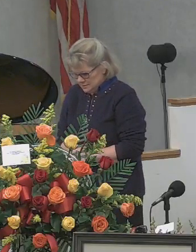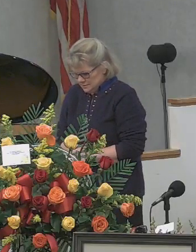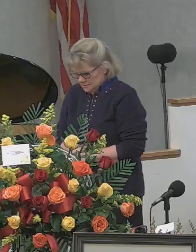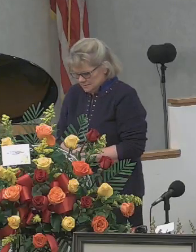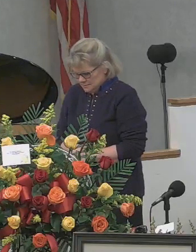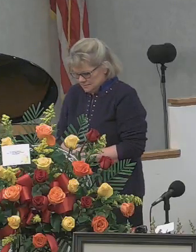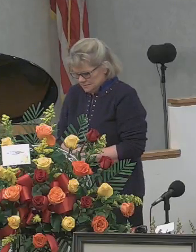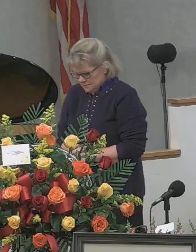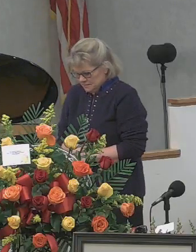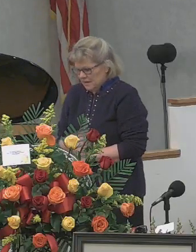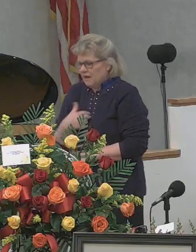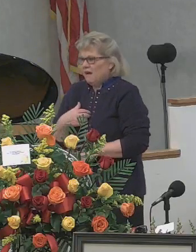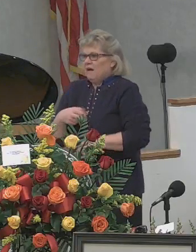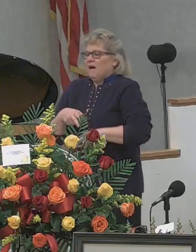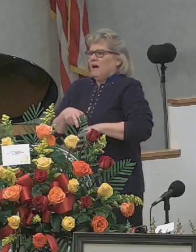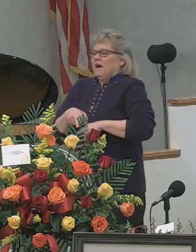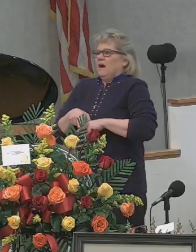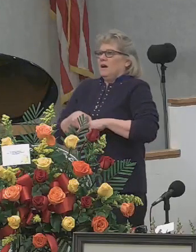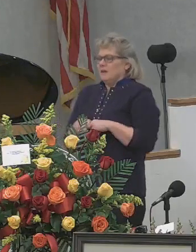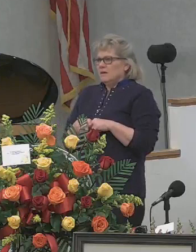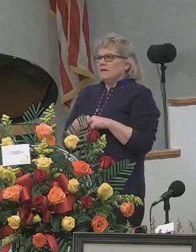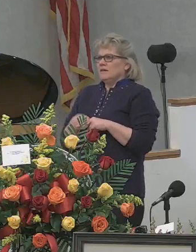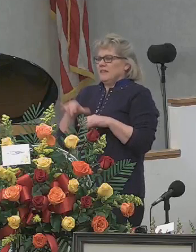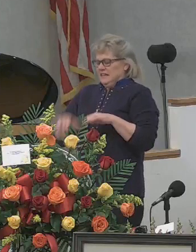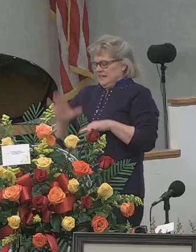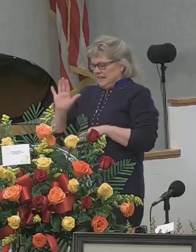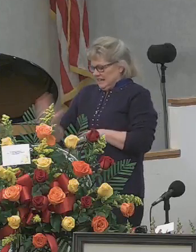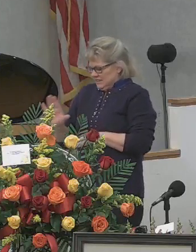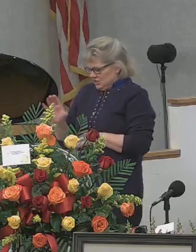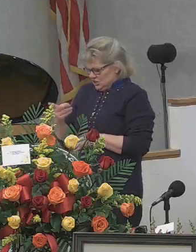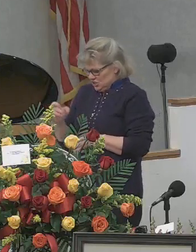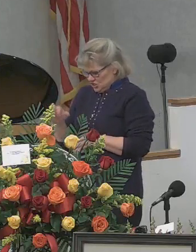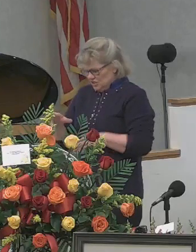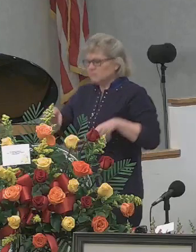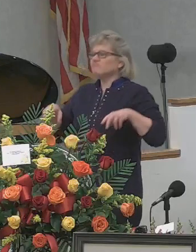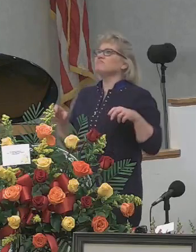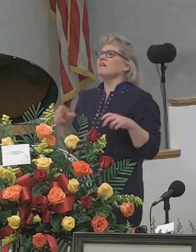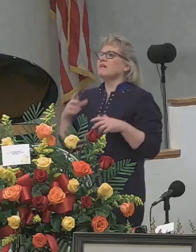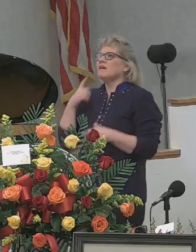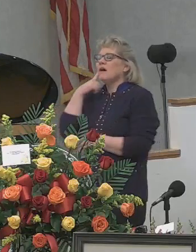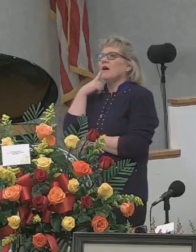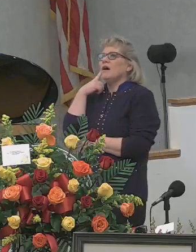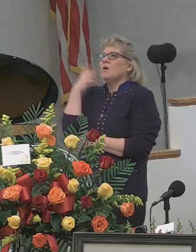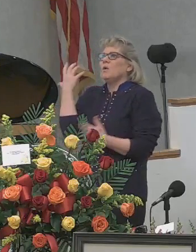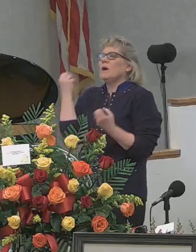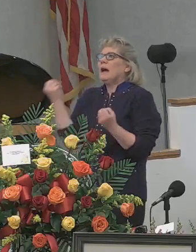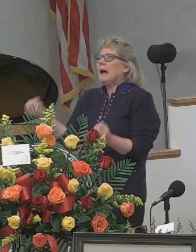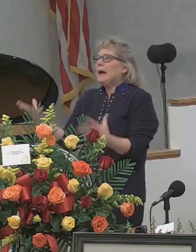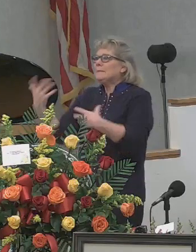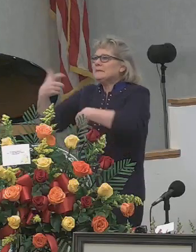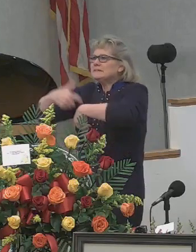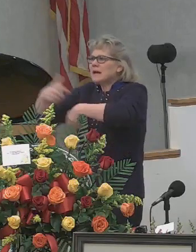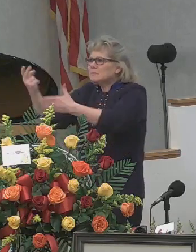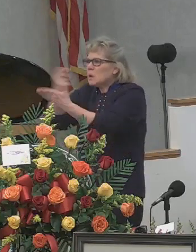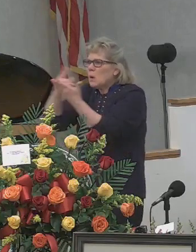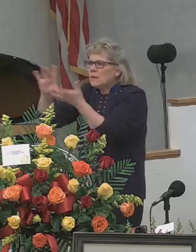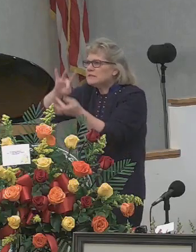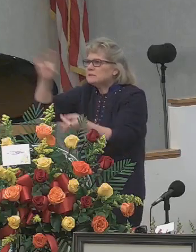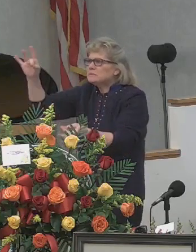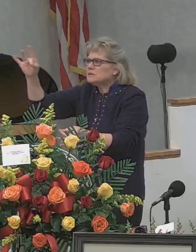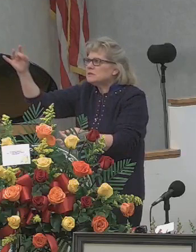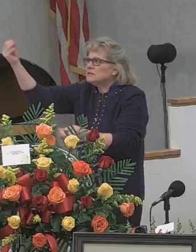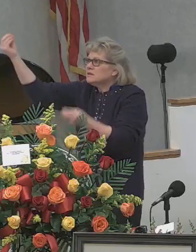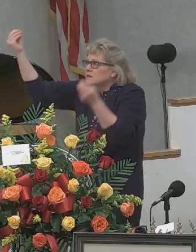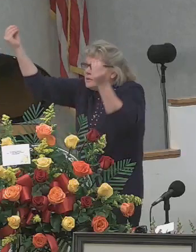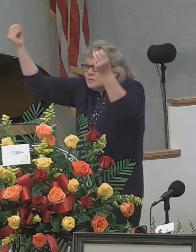And I just sat there in that chair thinking, how many times has the Holy Spirit been in